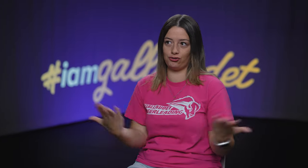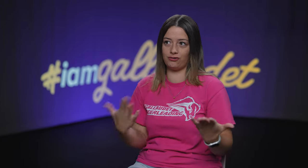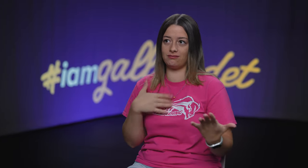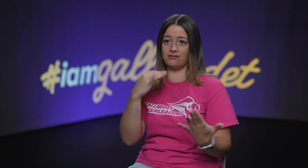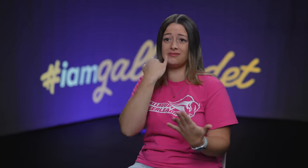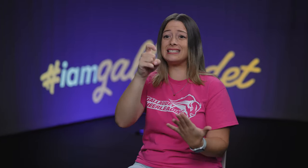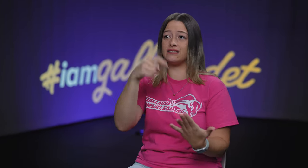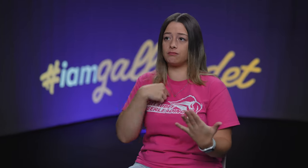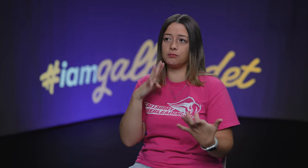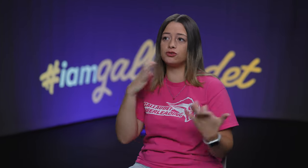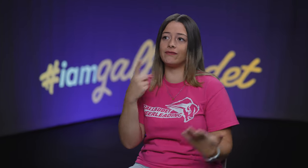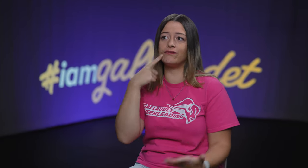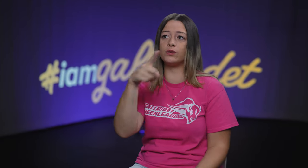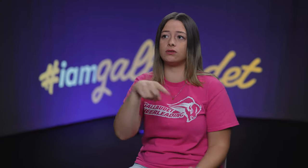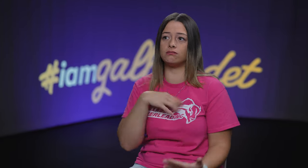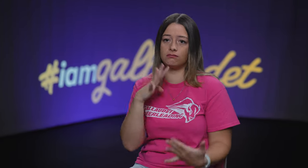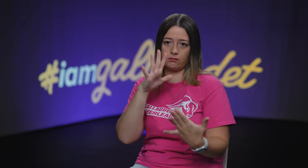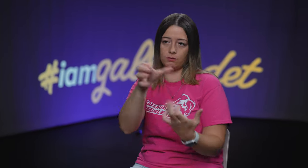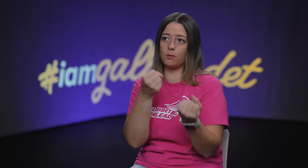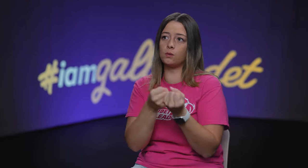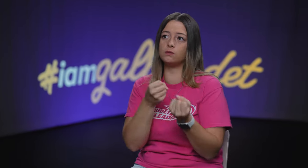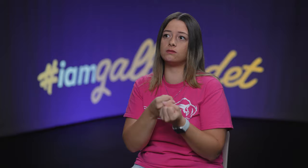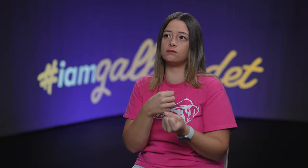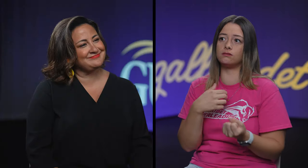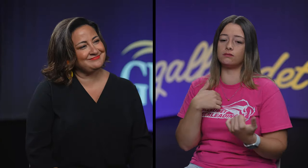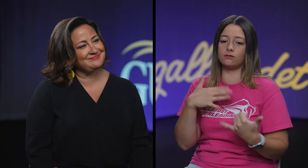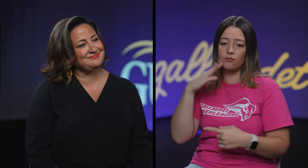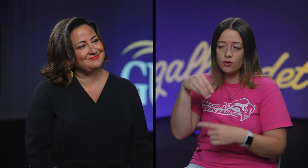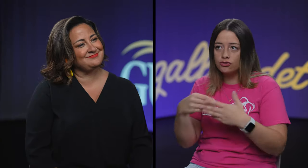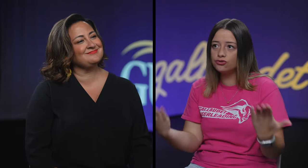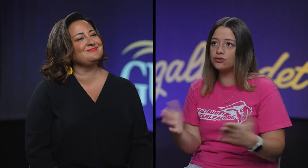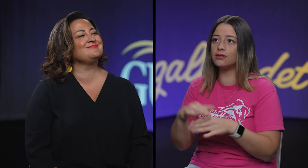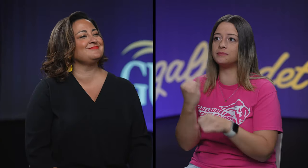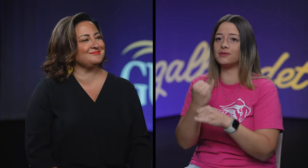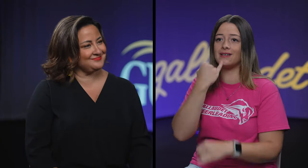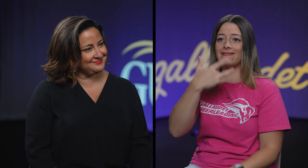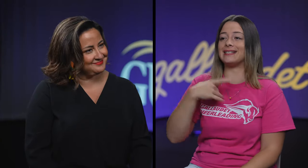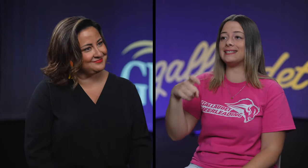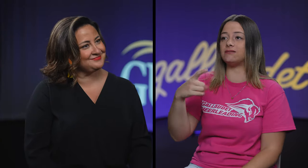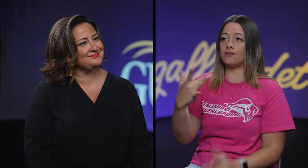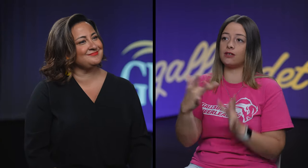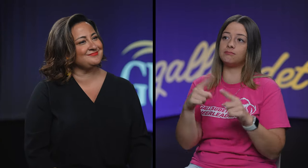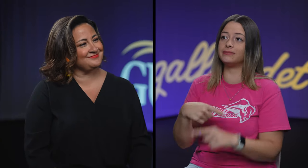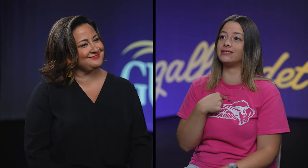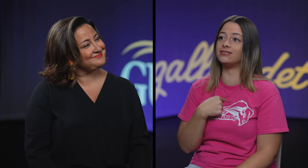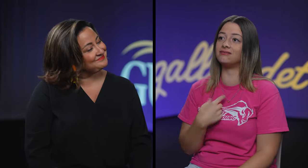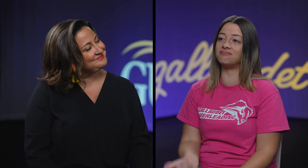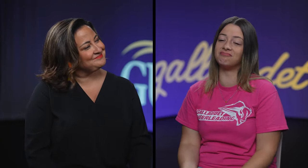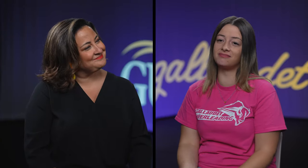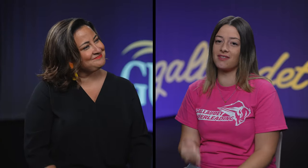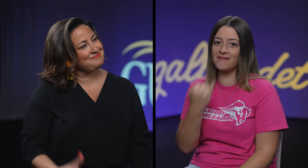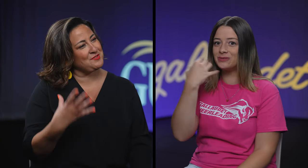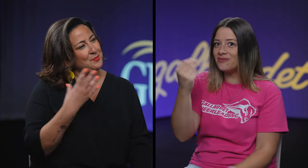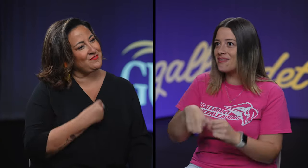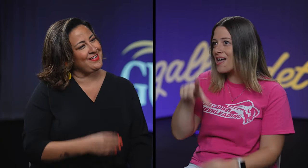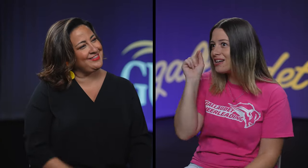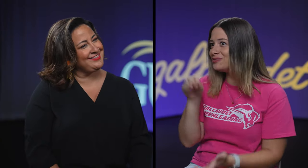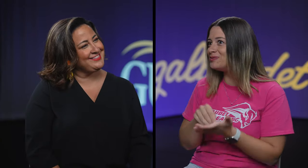need me. I will support you, and I want you here on campus. If you need anything, just reach out to me. If you're a Gallaudet